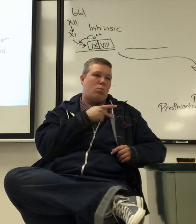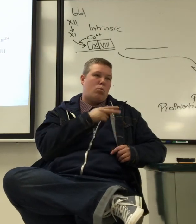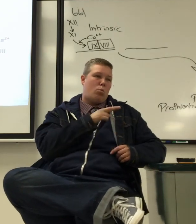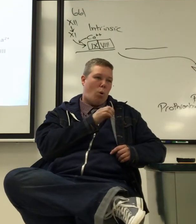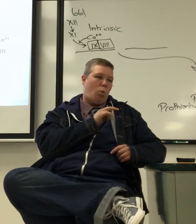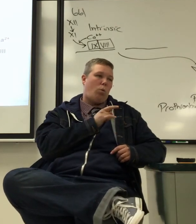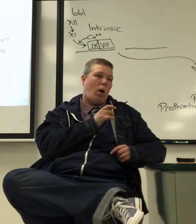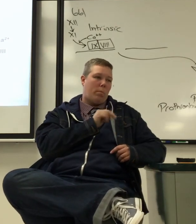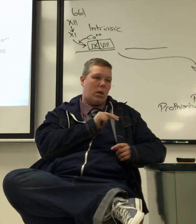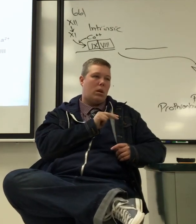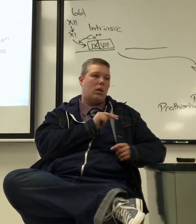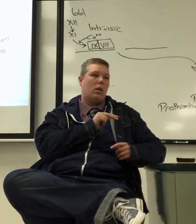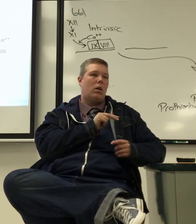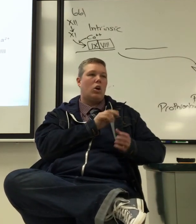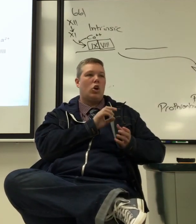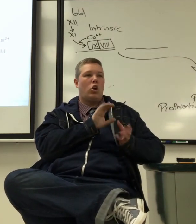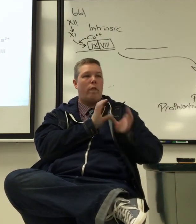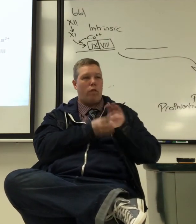into